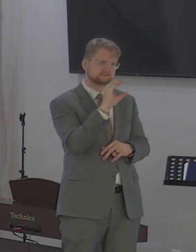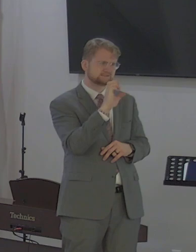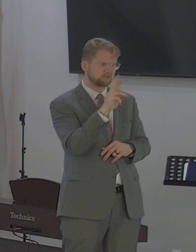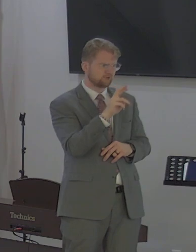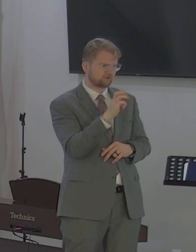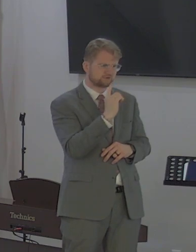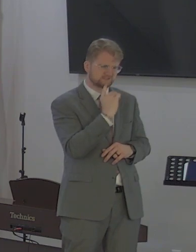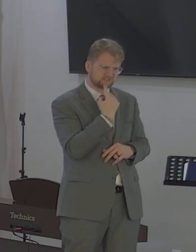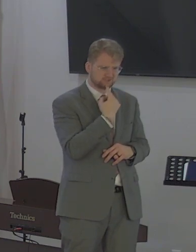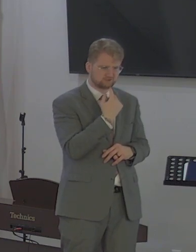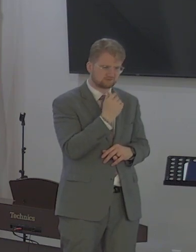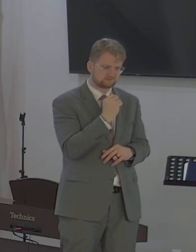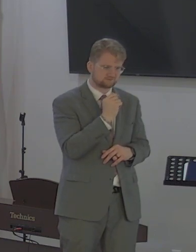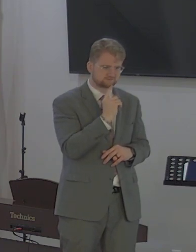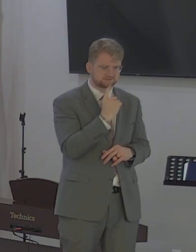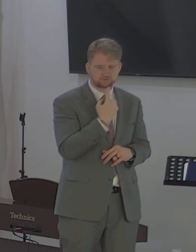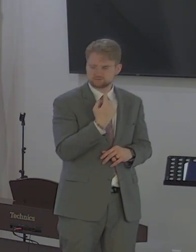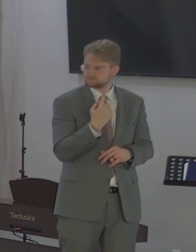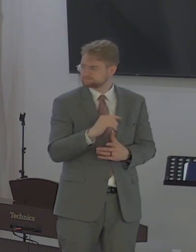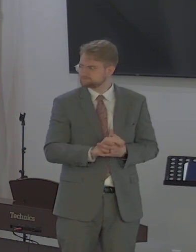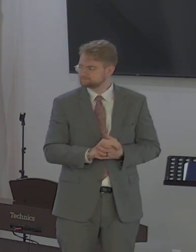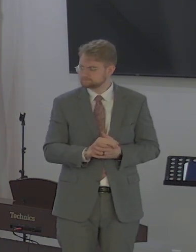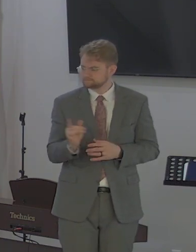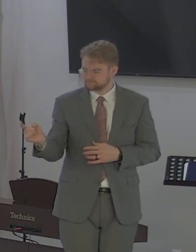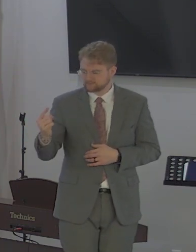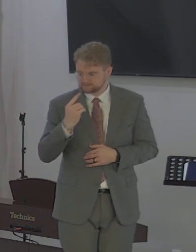persuasion cometh not of him that calleth us.